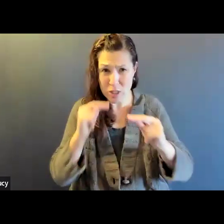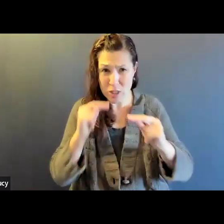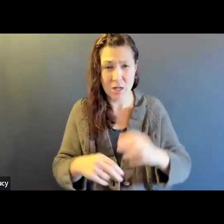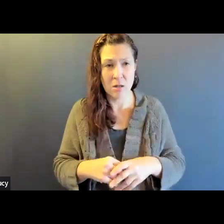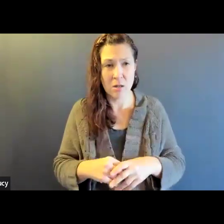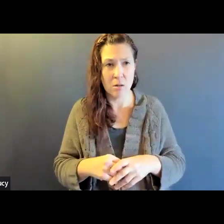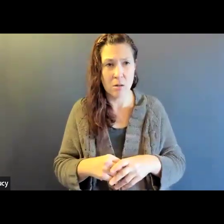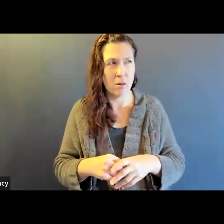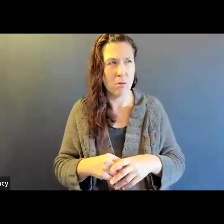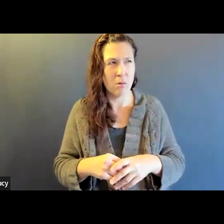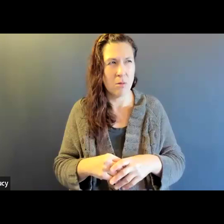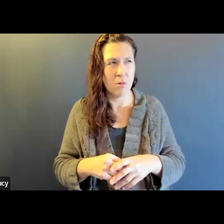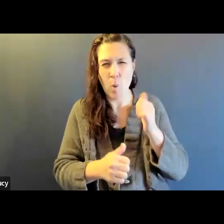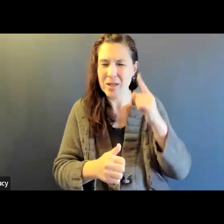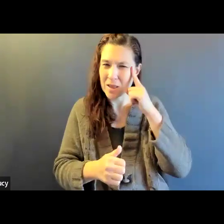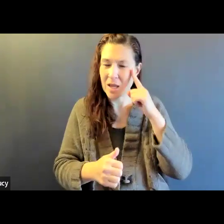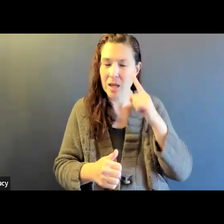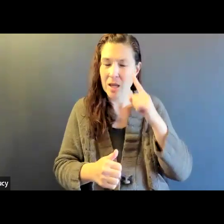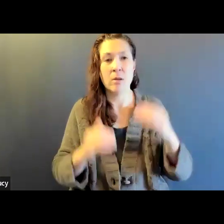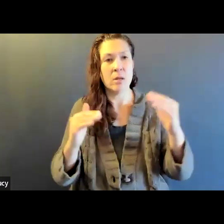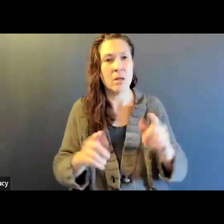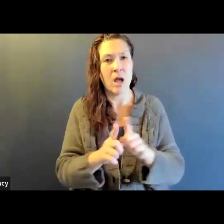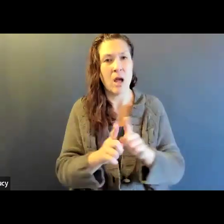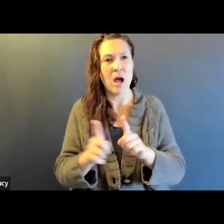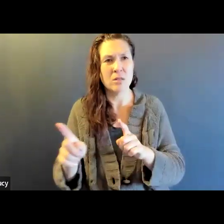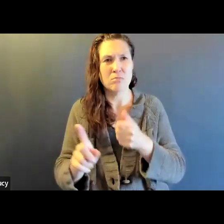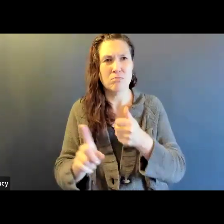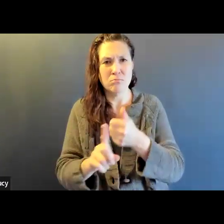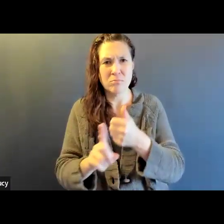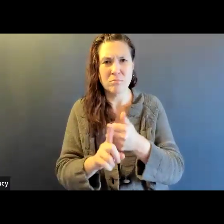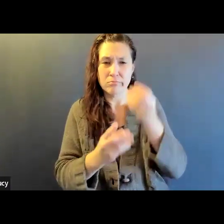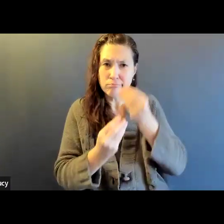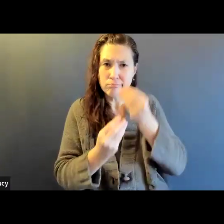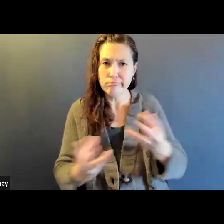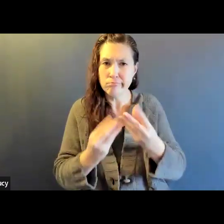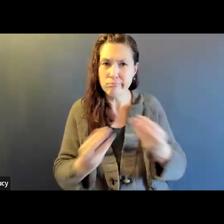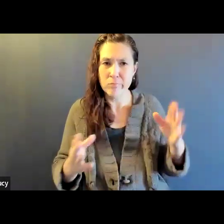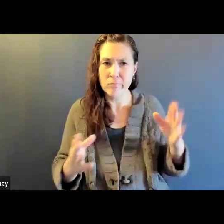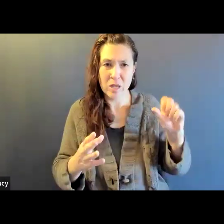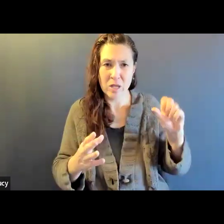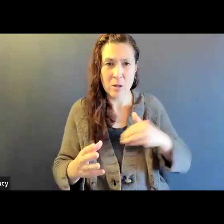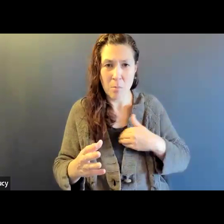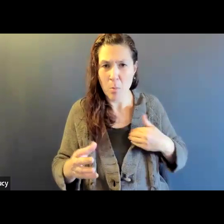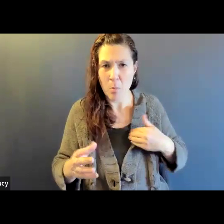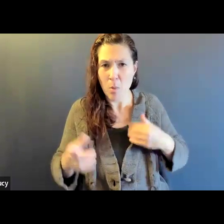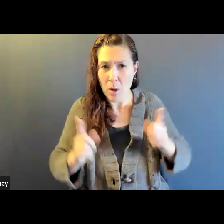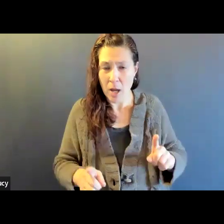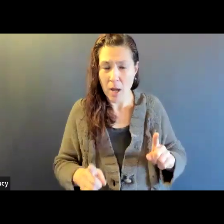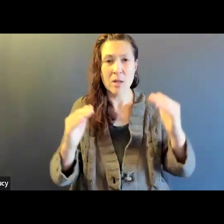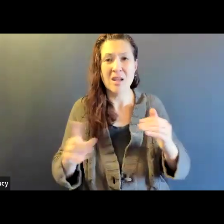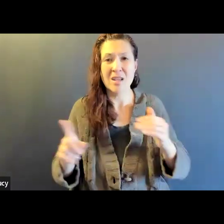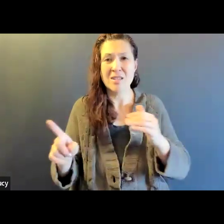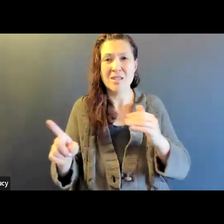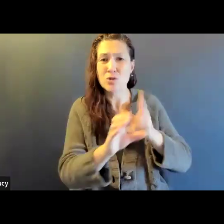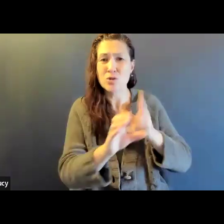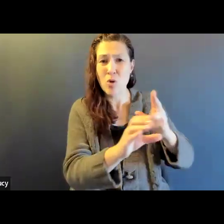of them, I should say, and frequently updates the members on the progress there. She has joined many other negotiating sessions